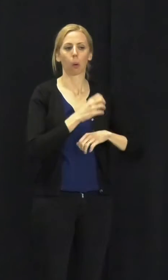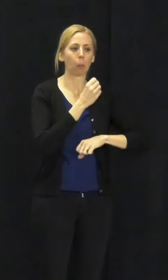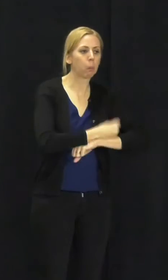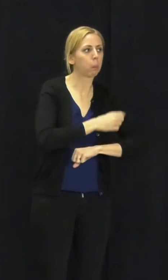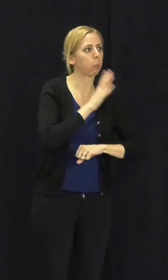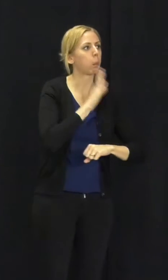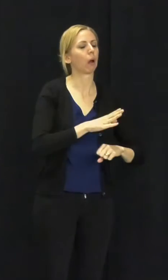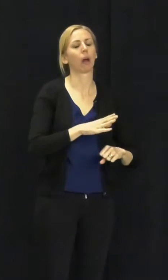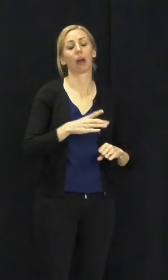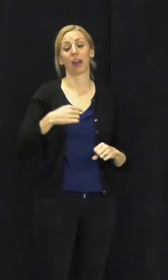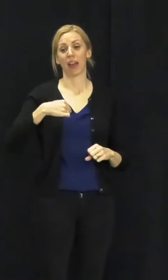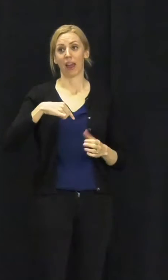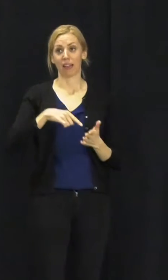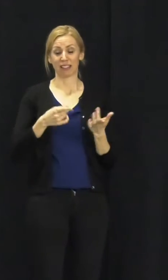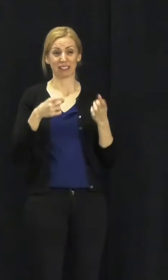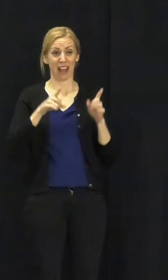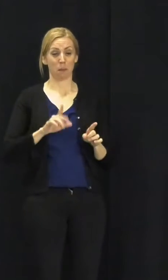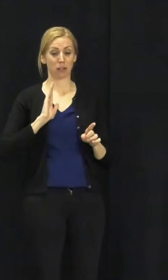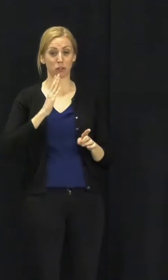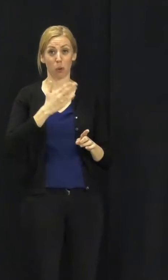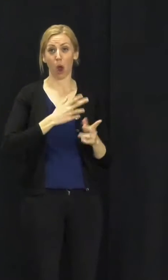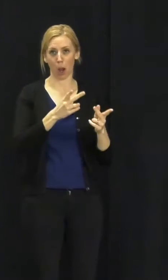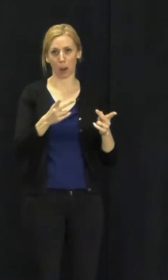Anne. But it was really a